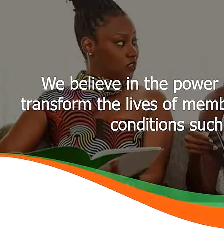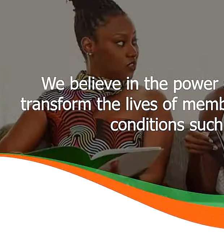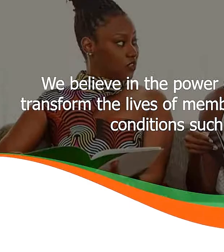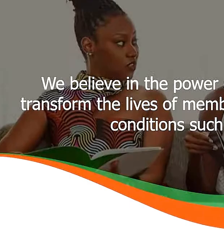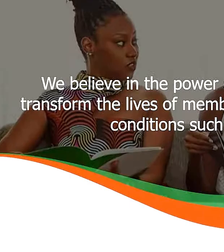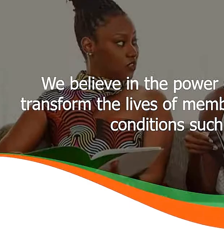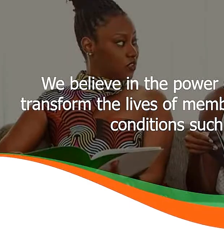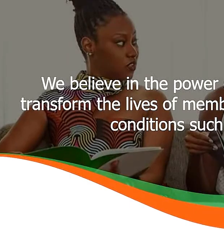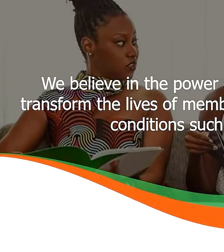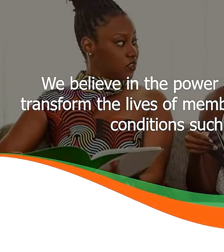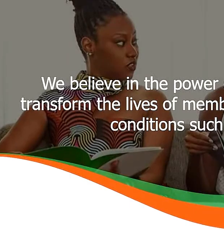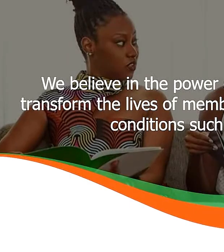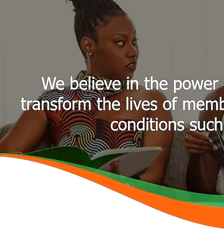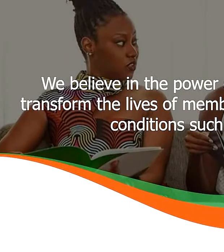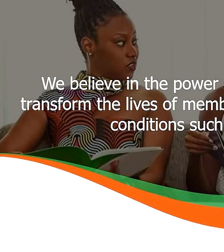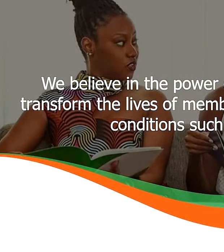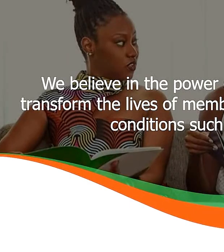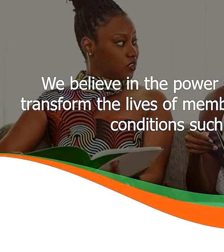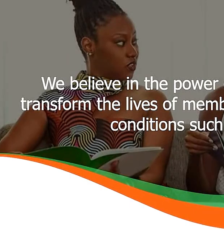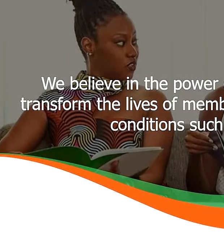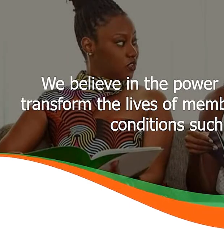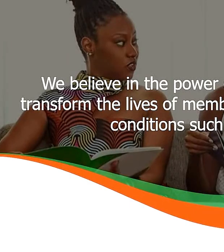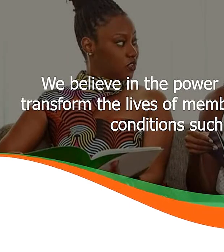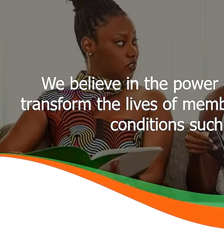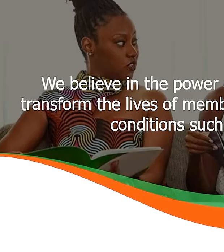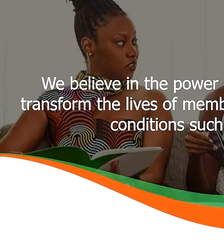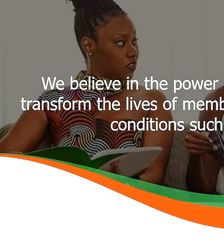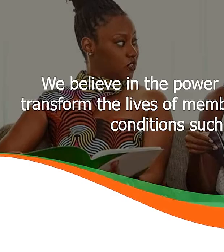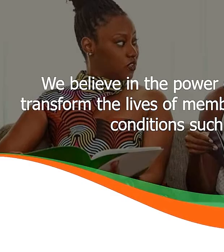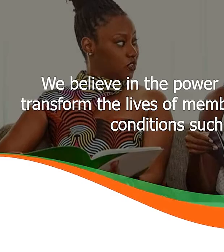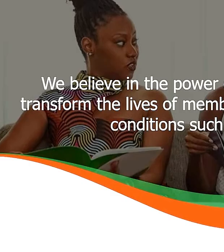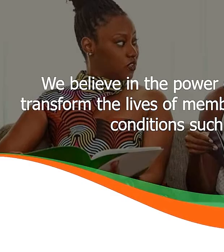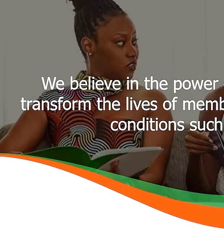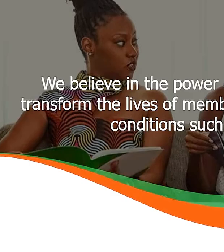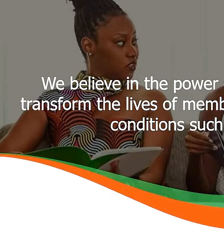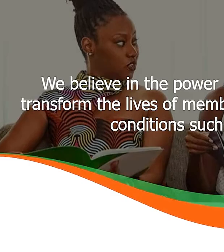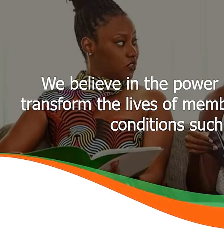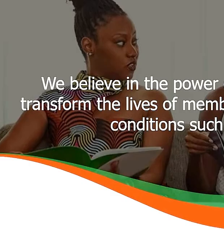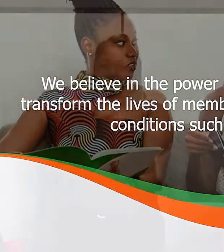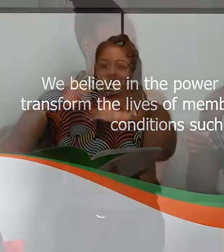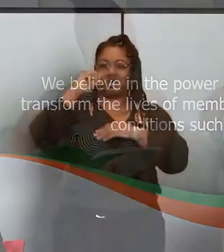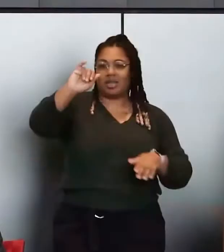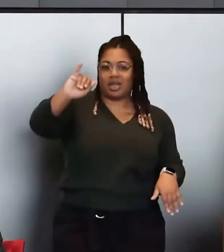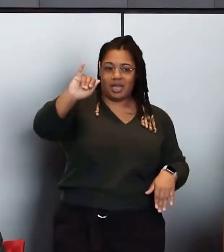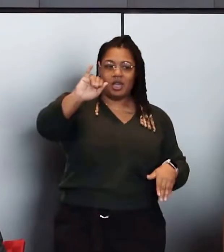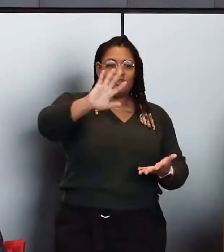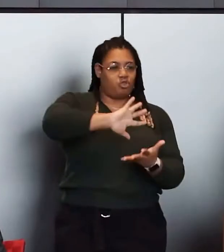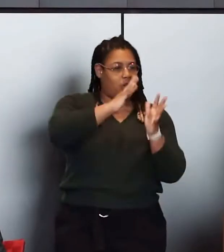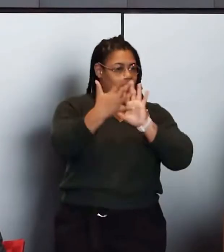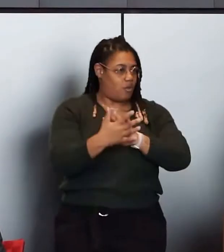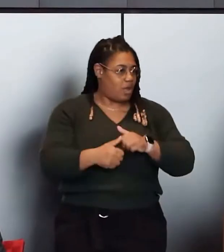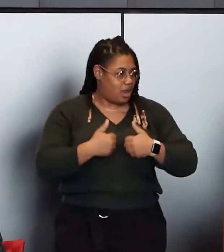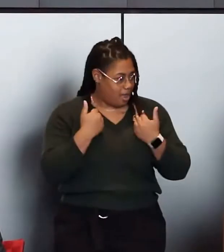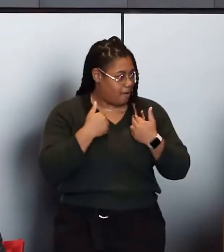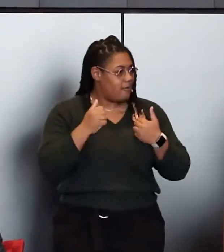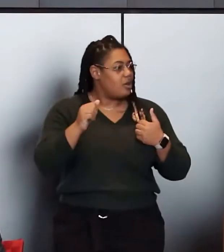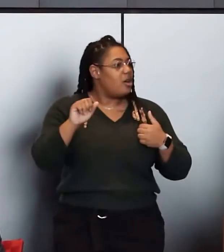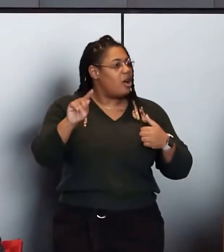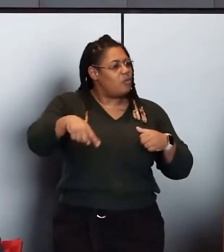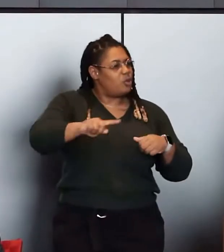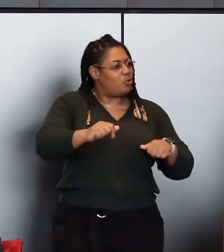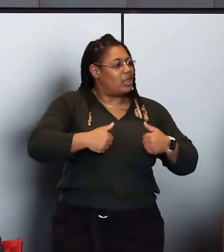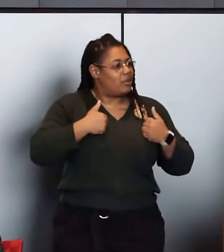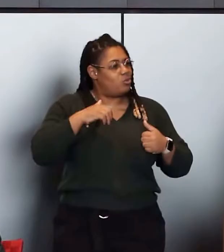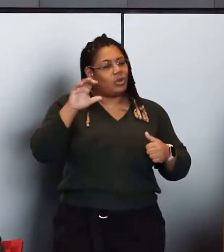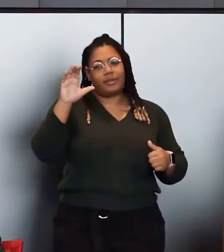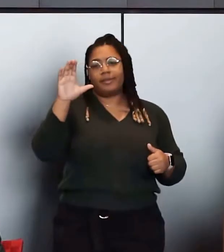we are so excited about the power of responsible AI to transform the lives of members living with chronic conditions such as cancer. I can tell